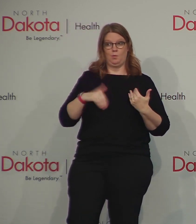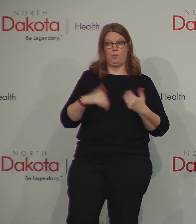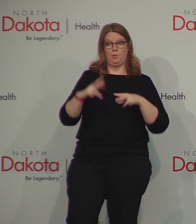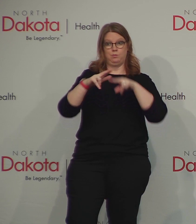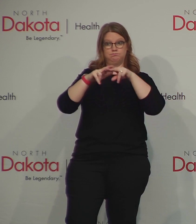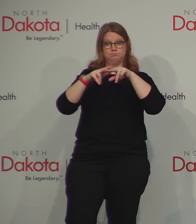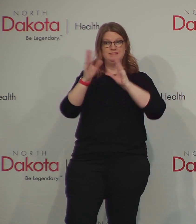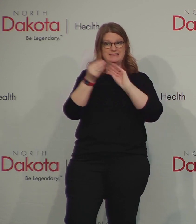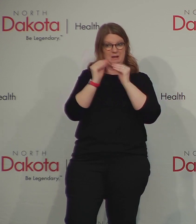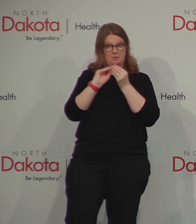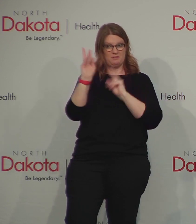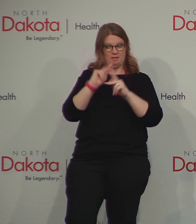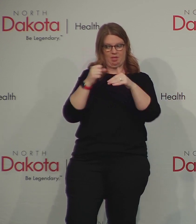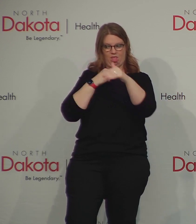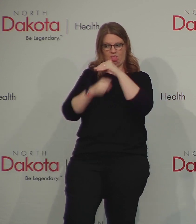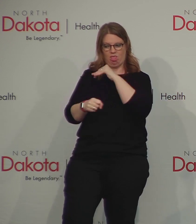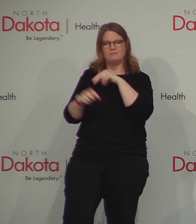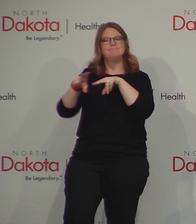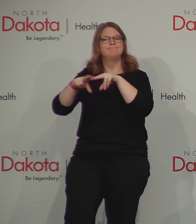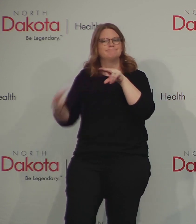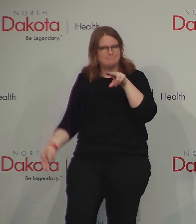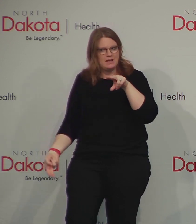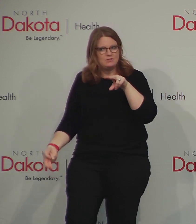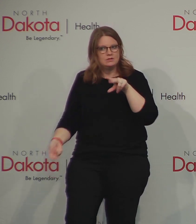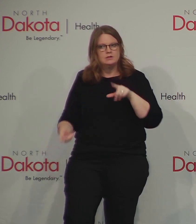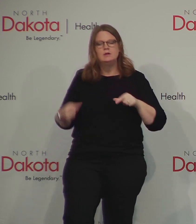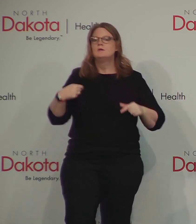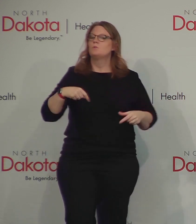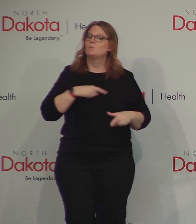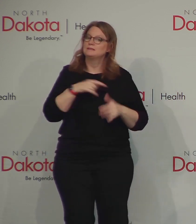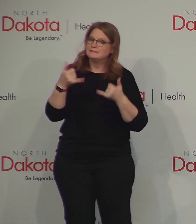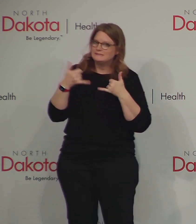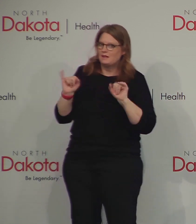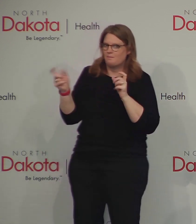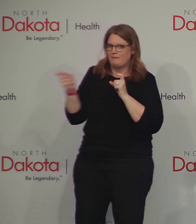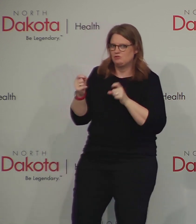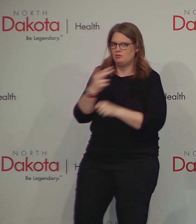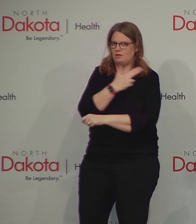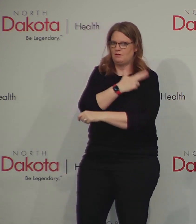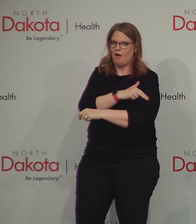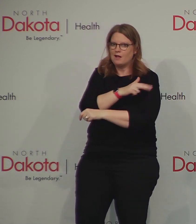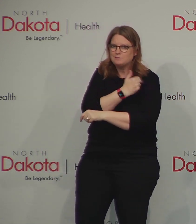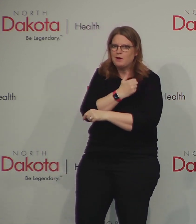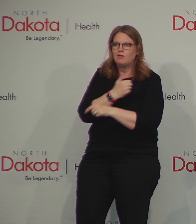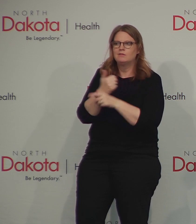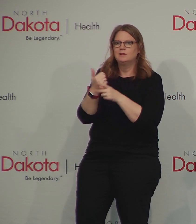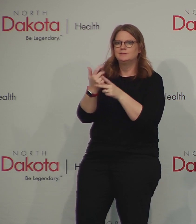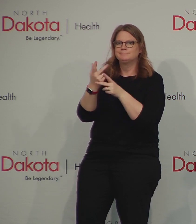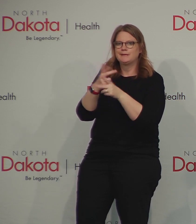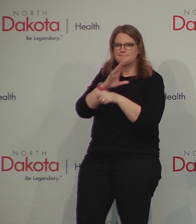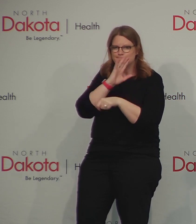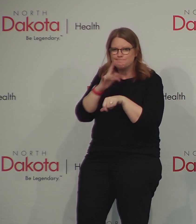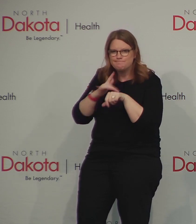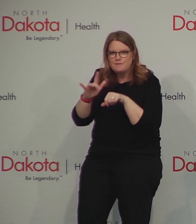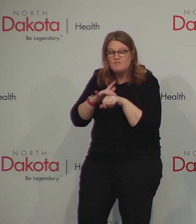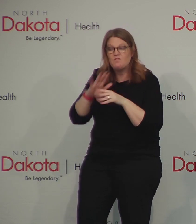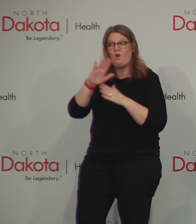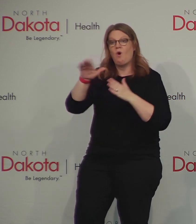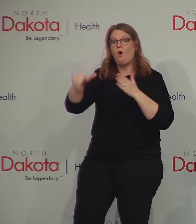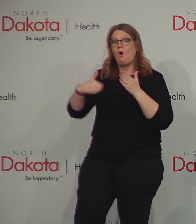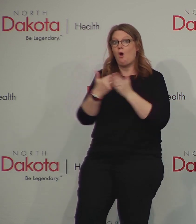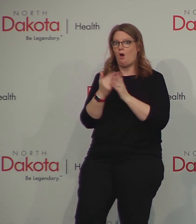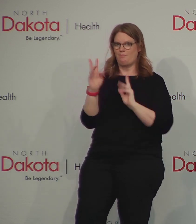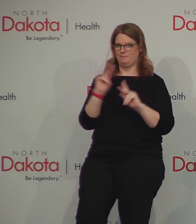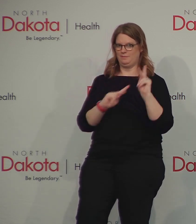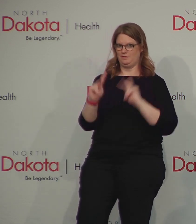hospitalizations, but again, we're managing hospital capacity for all disease tracks,